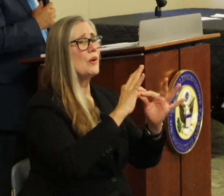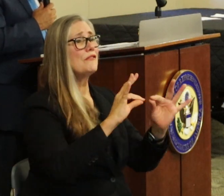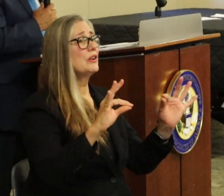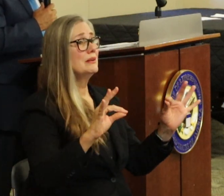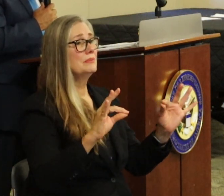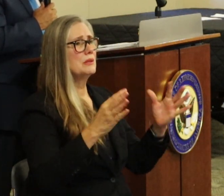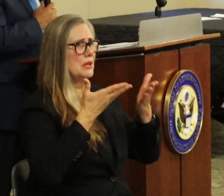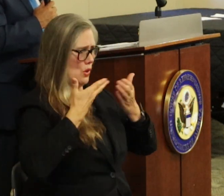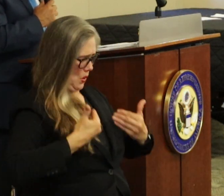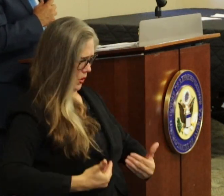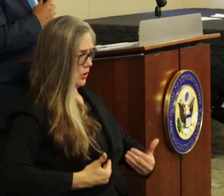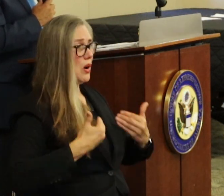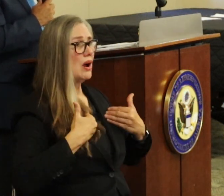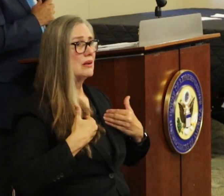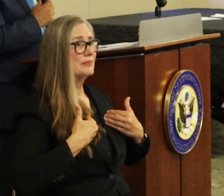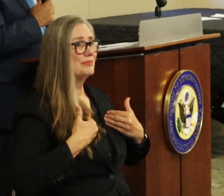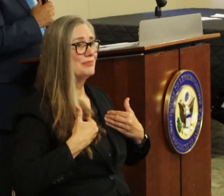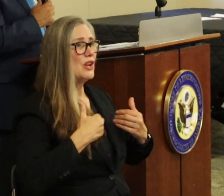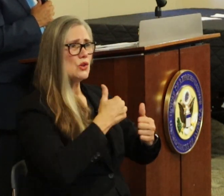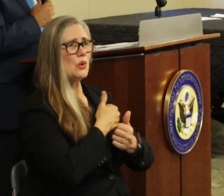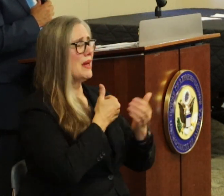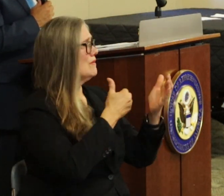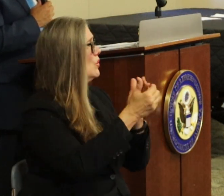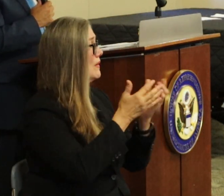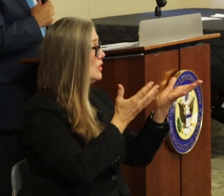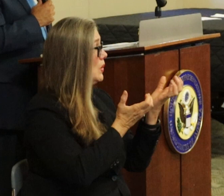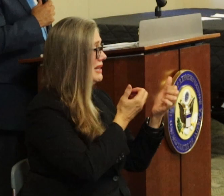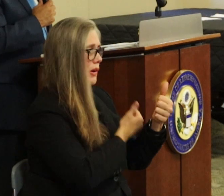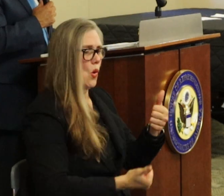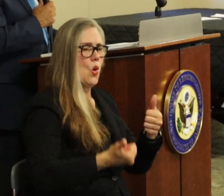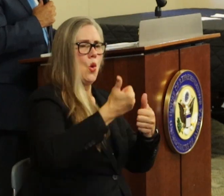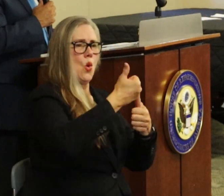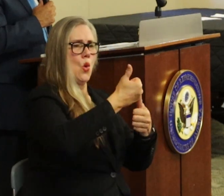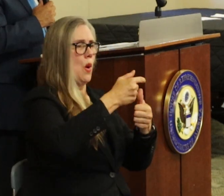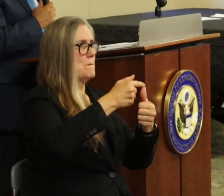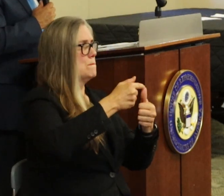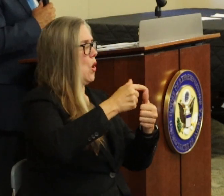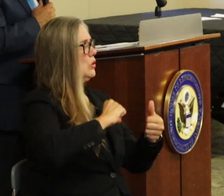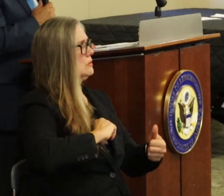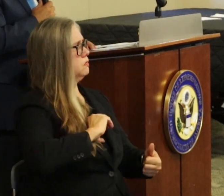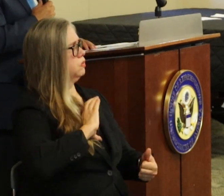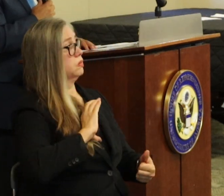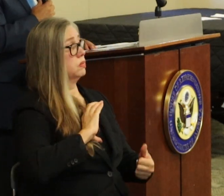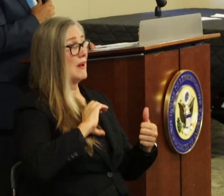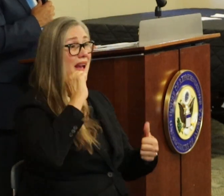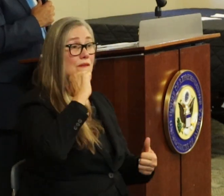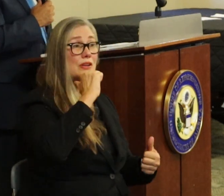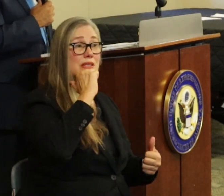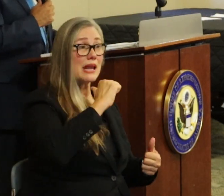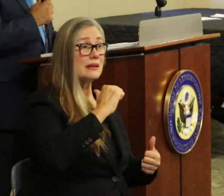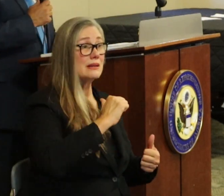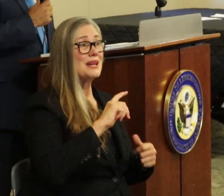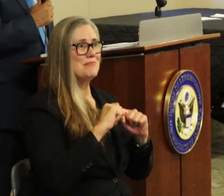you want. And of course, the number one thing that I am very proud of that we do day in and day out, my